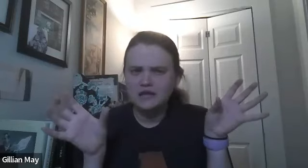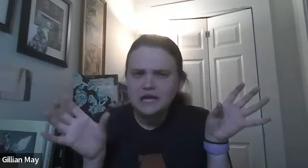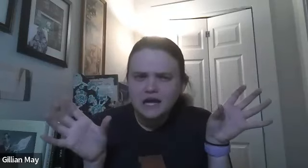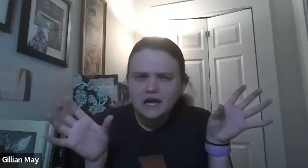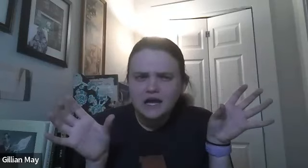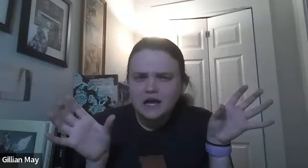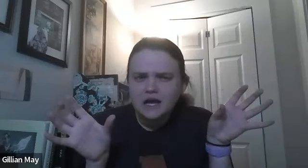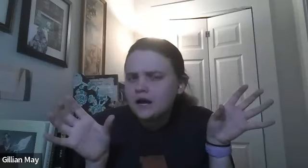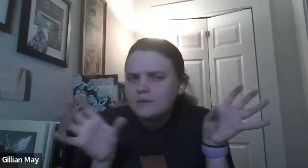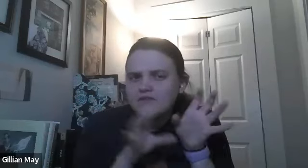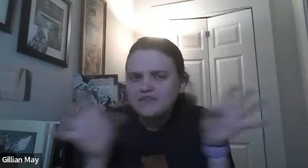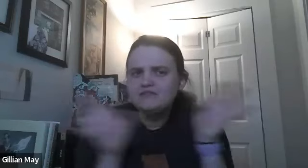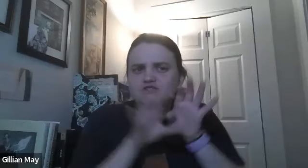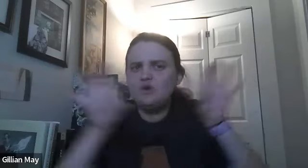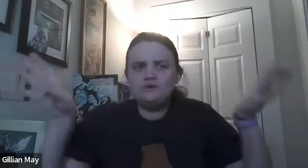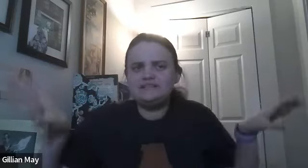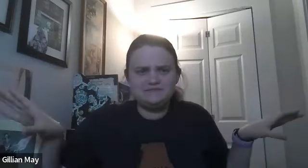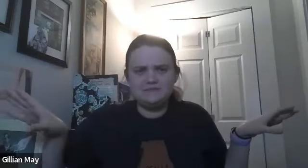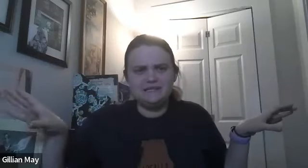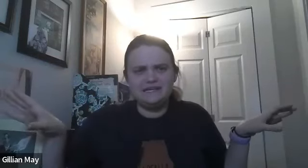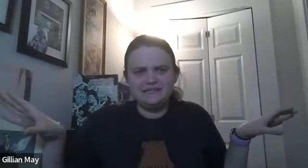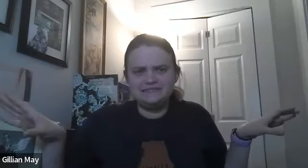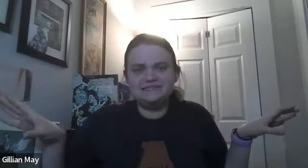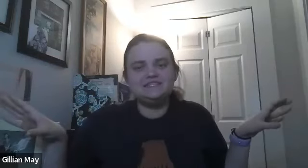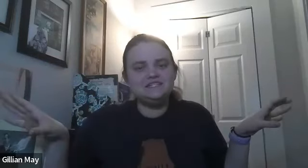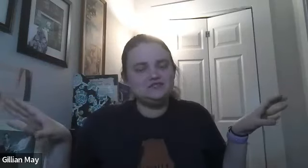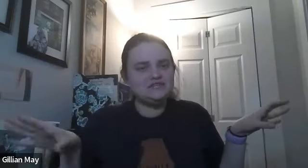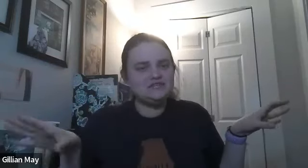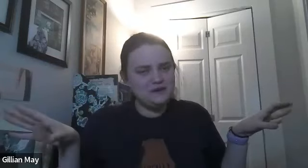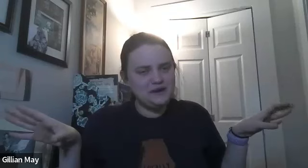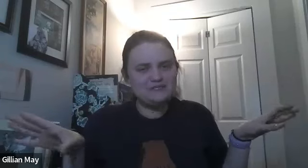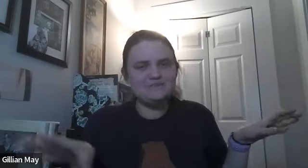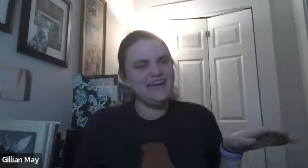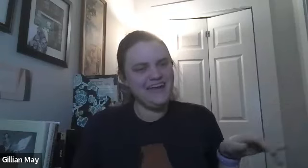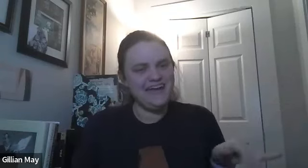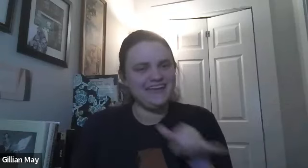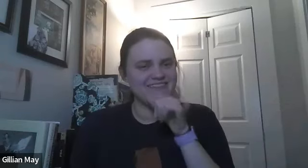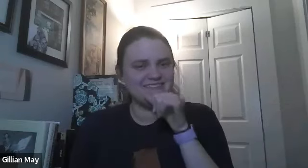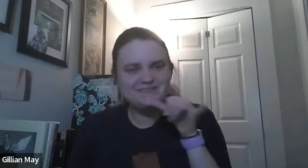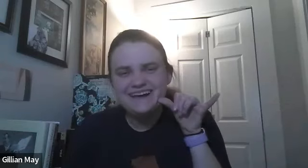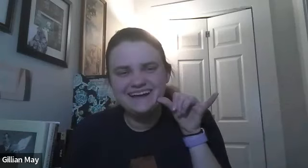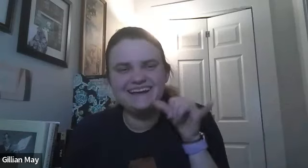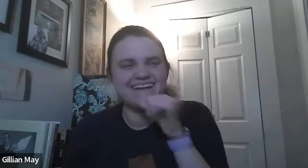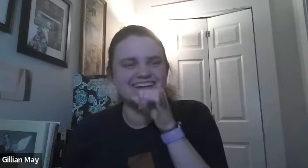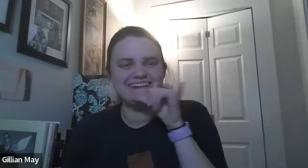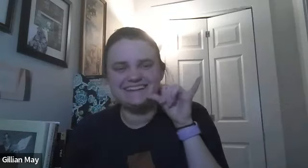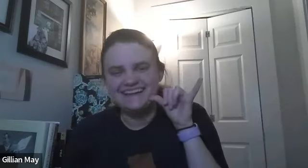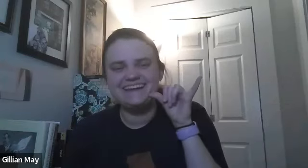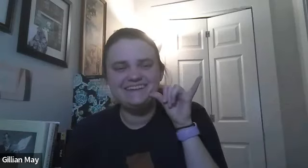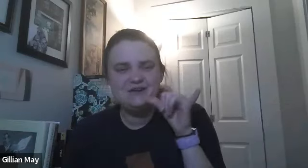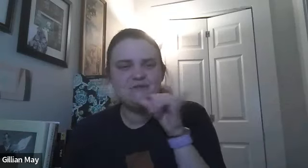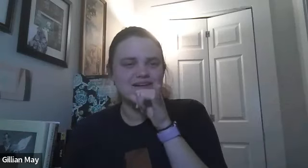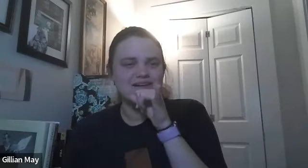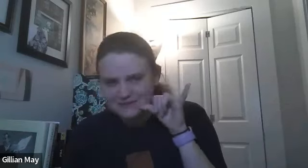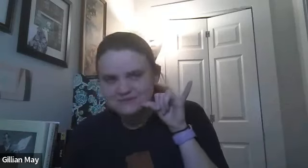like, but they have like totally different meanings. So that's why I wasn't like, hey, this one, like, keep this